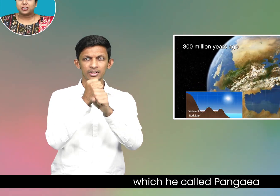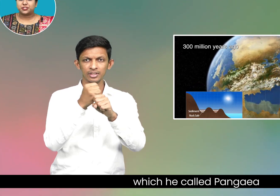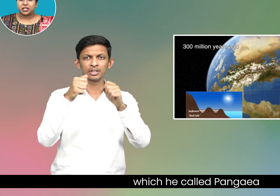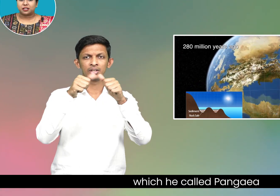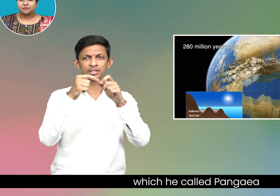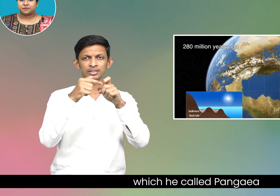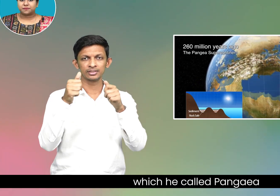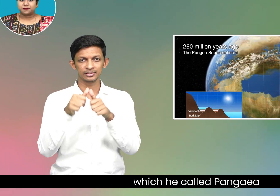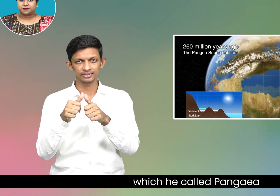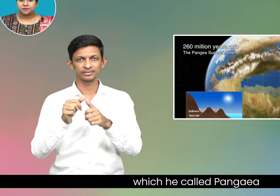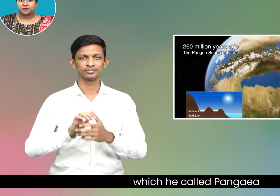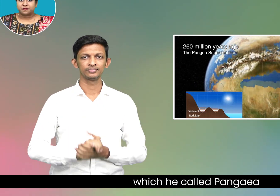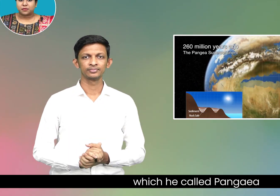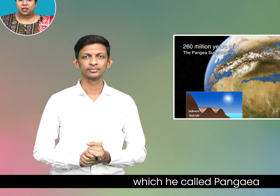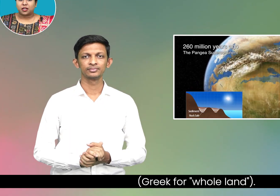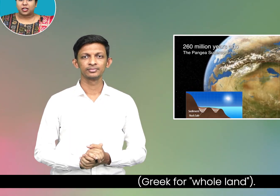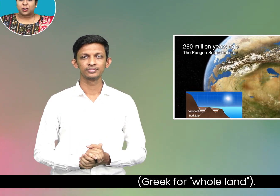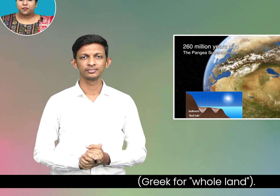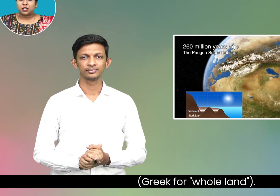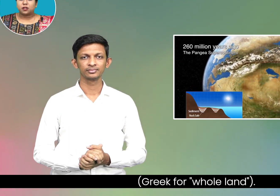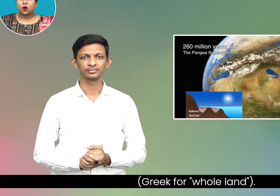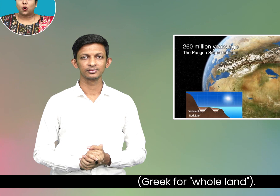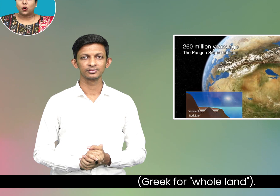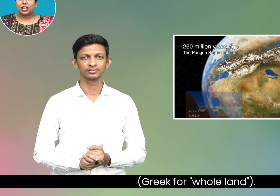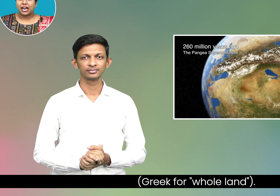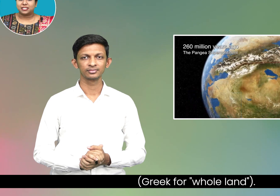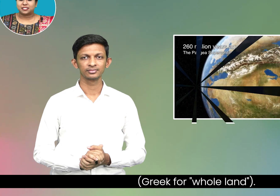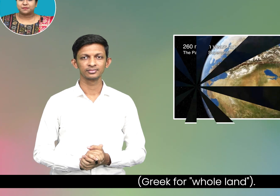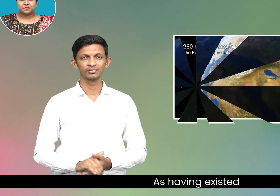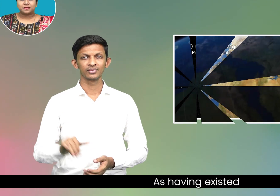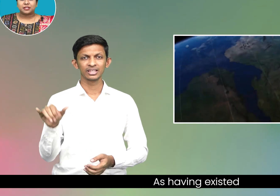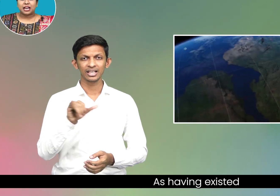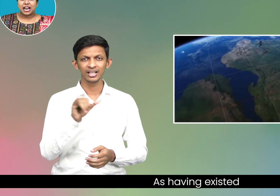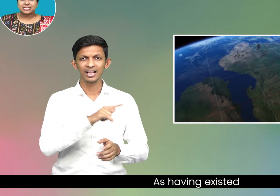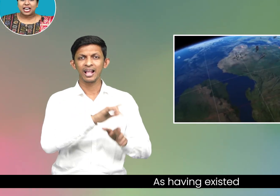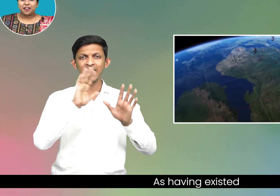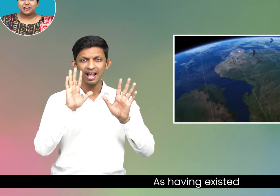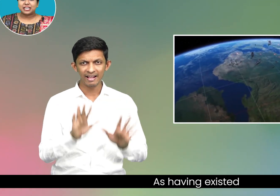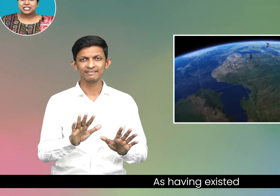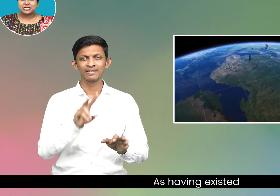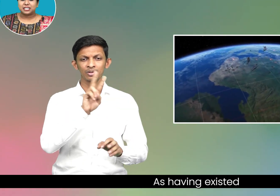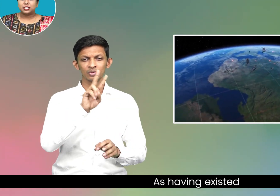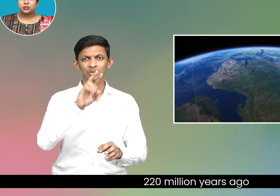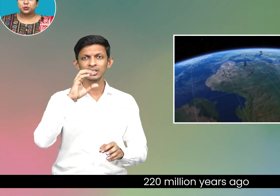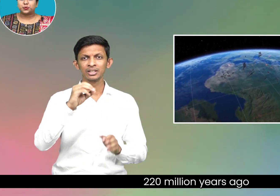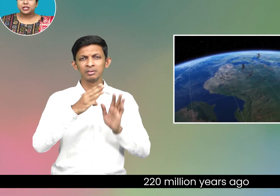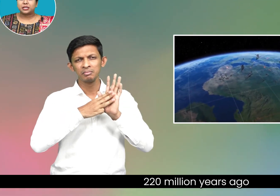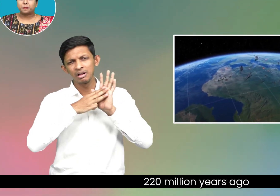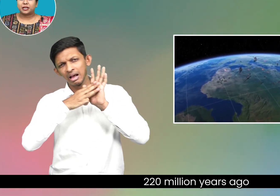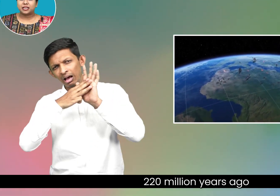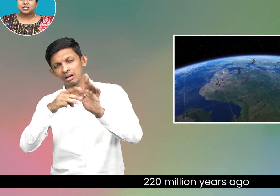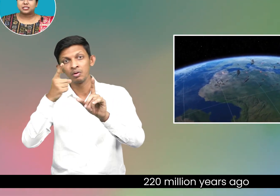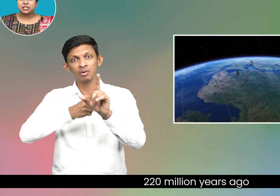Pangaea. Greek for whole land. As having existed two